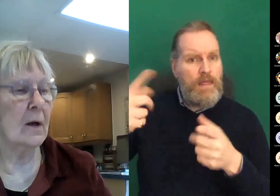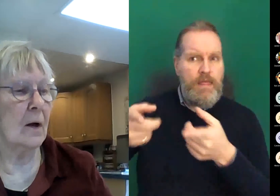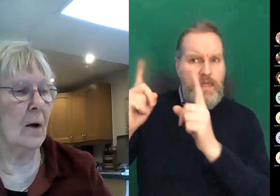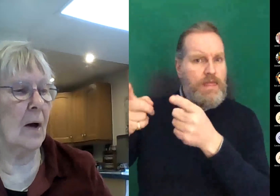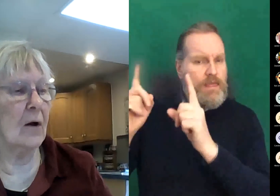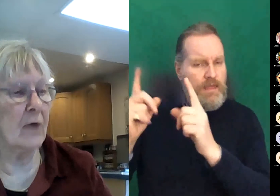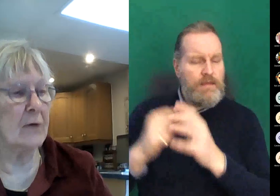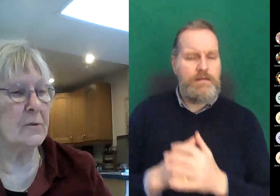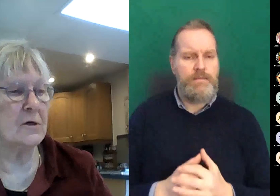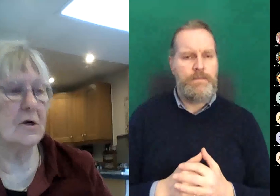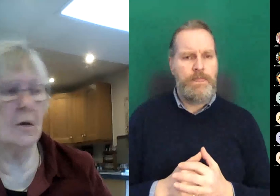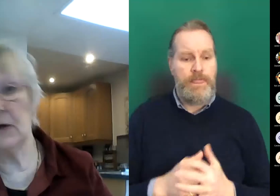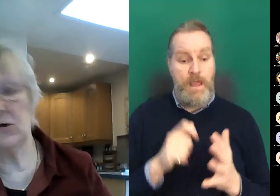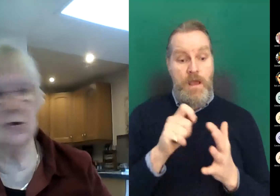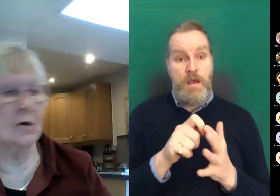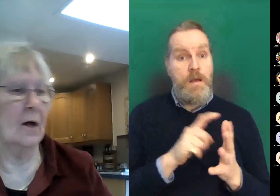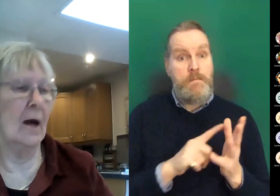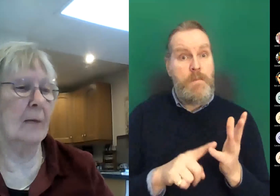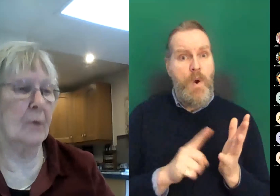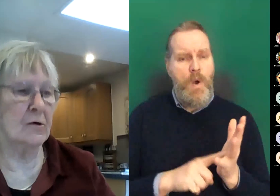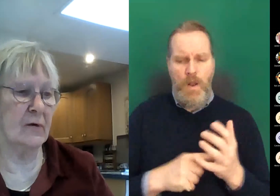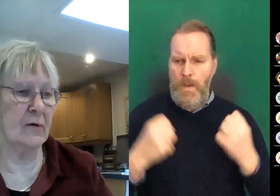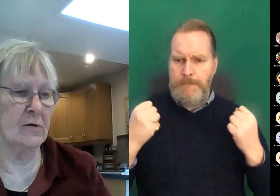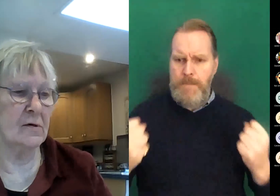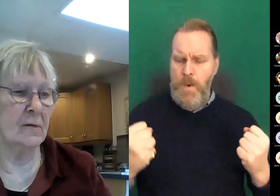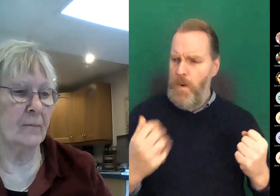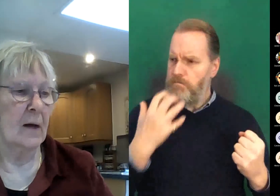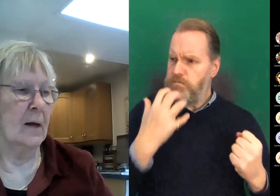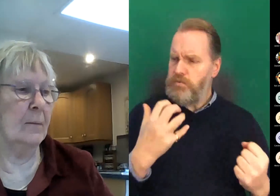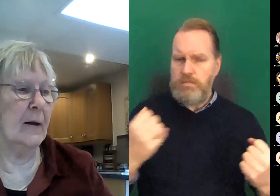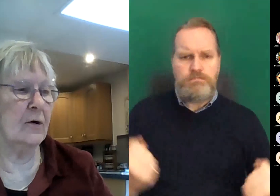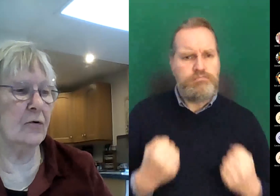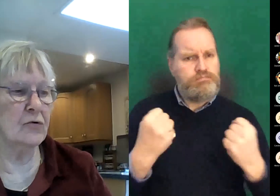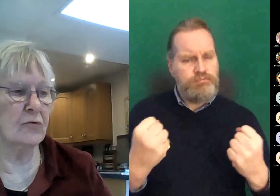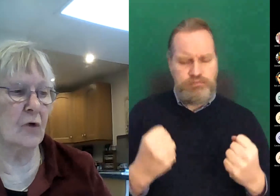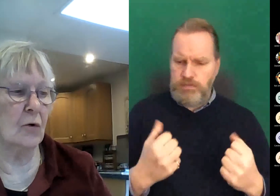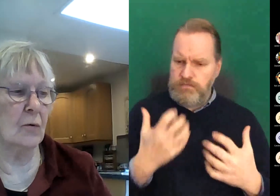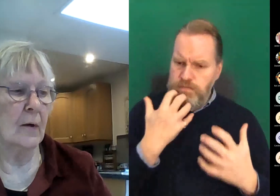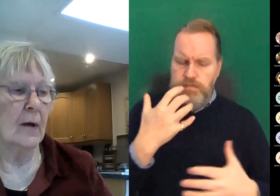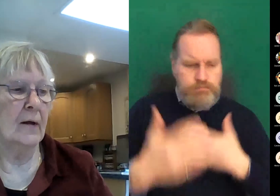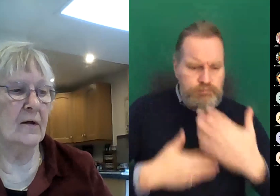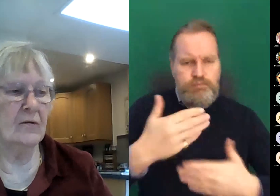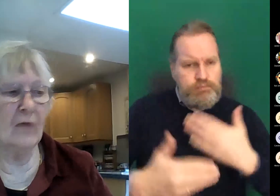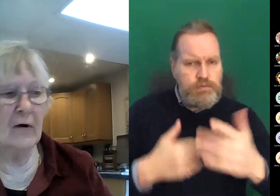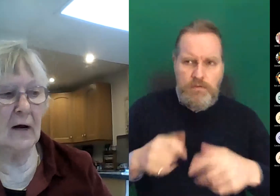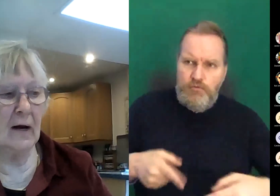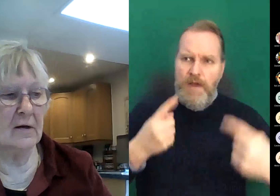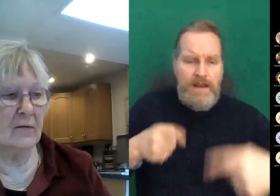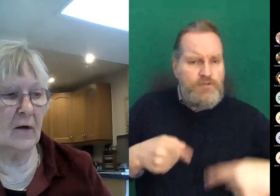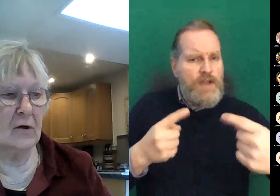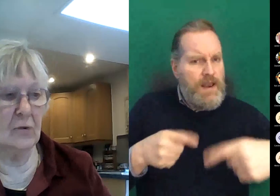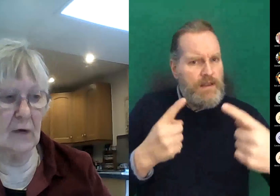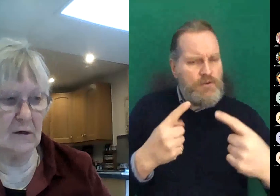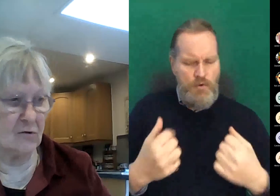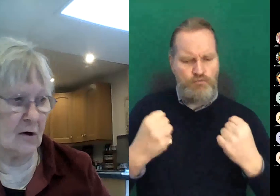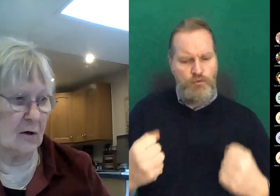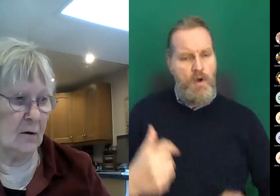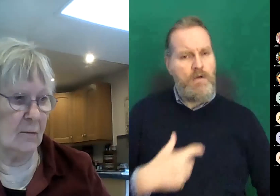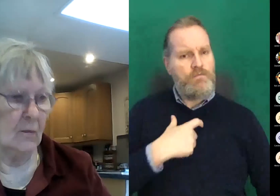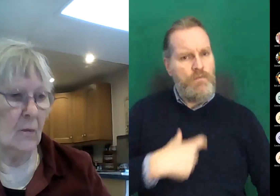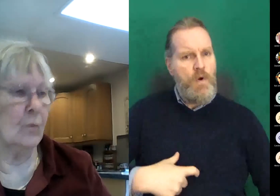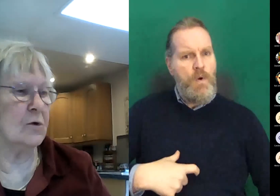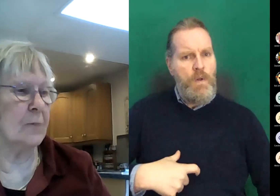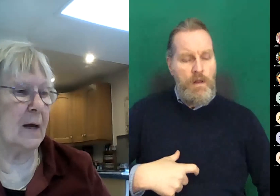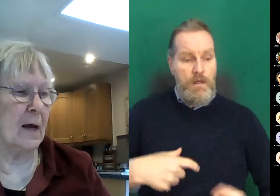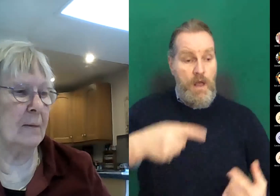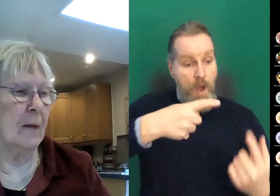Paul had incredible determination and perseverance. He played a crucial role in this very collective and united